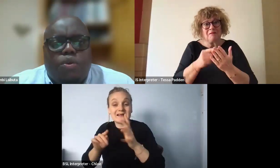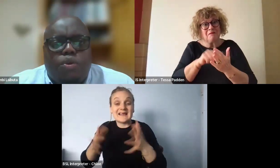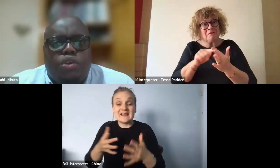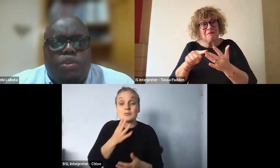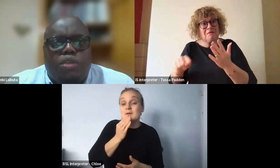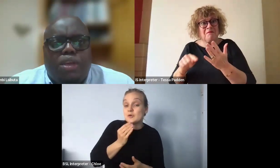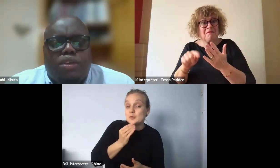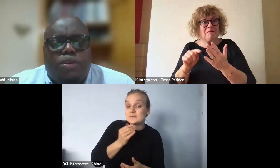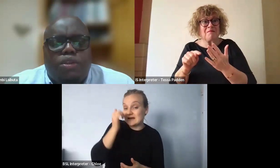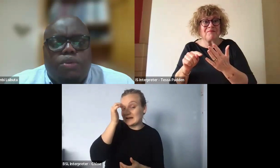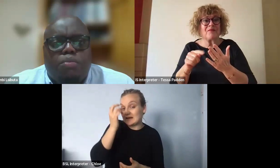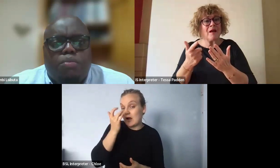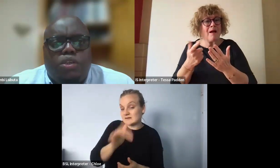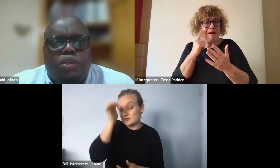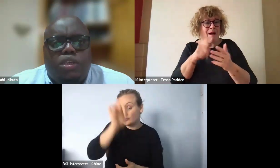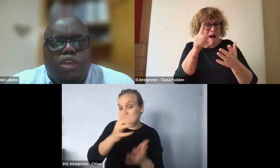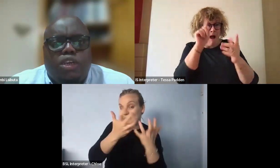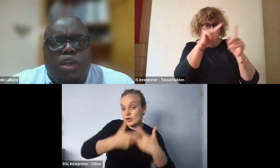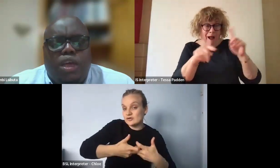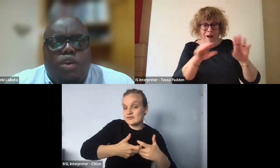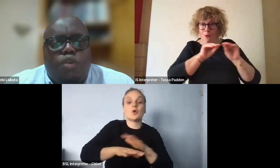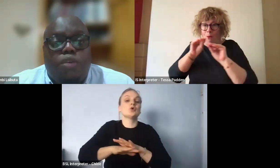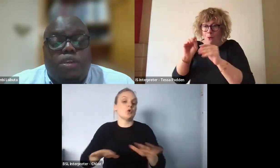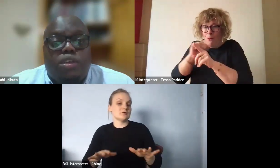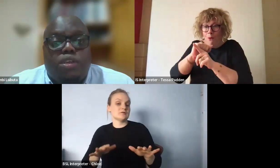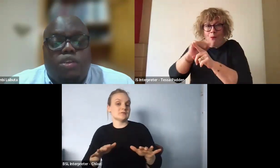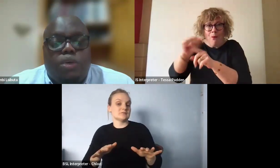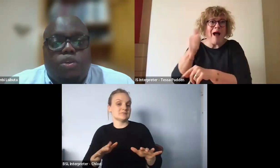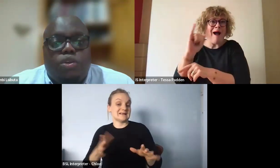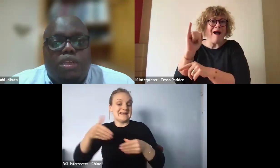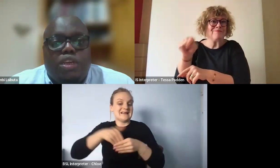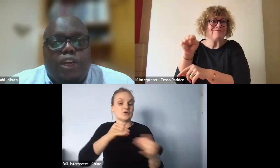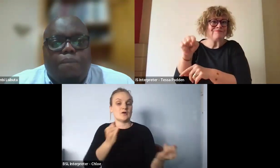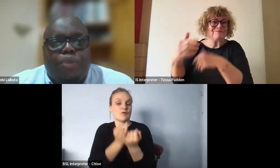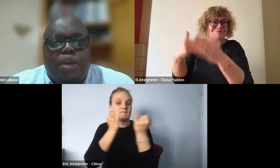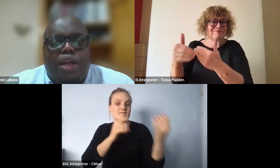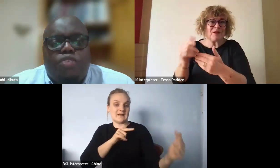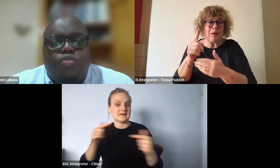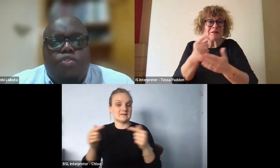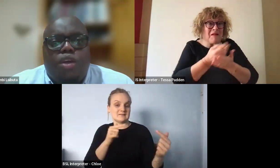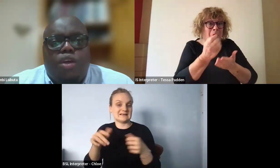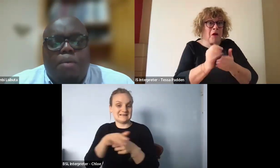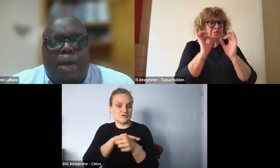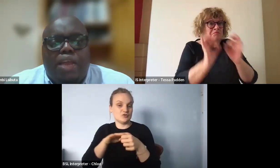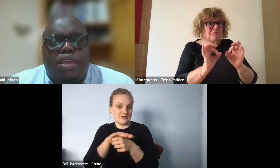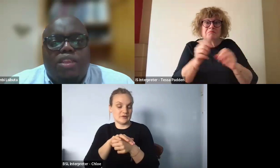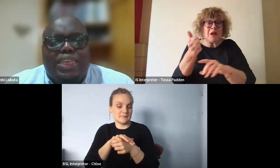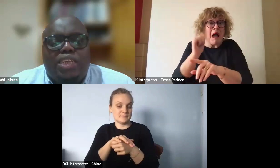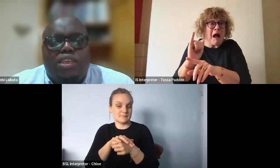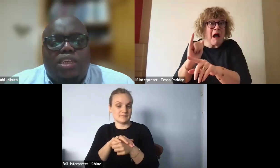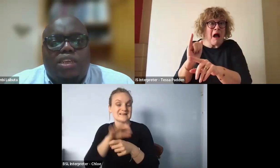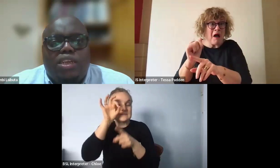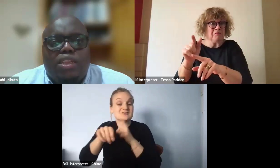AI technology or similar technology is going to be used in conflict situation within this region. But I think